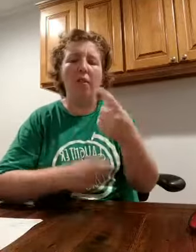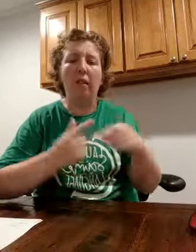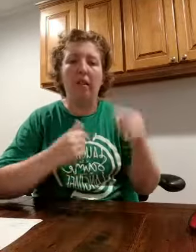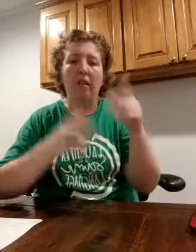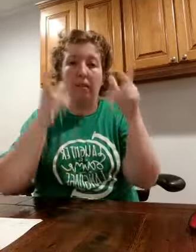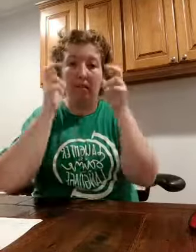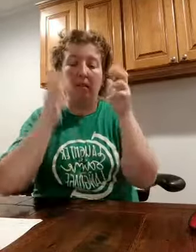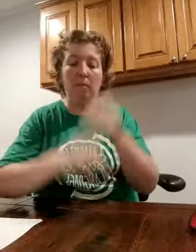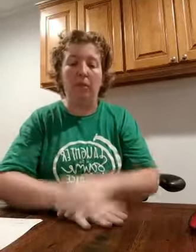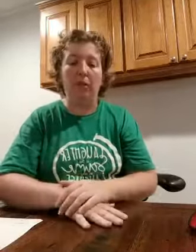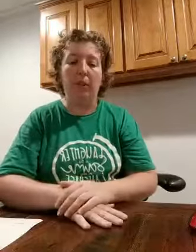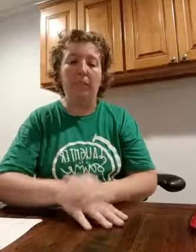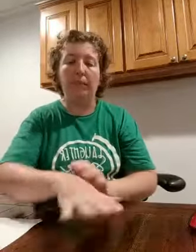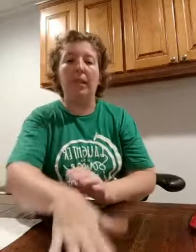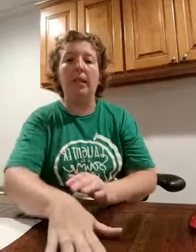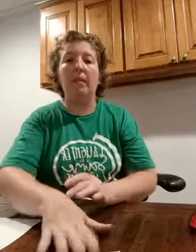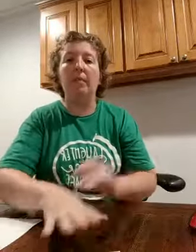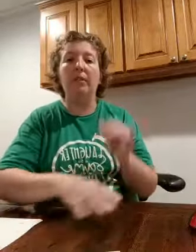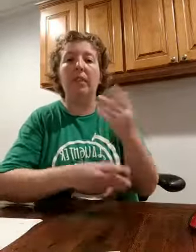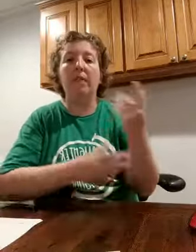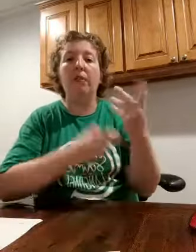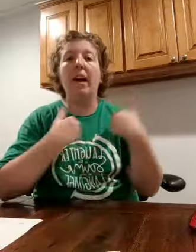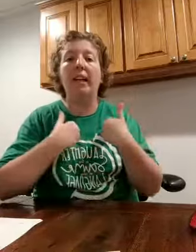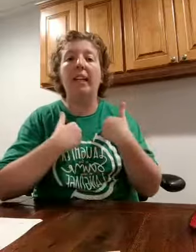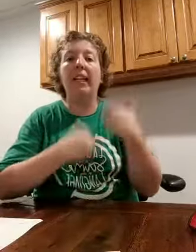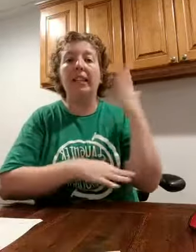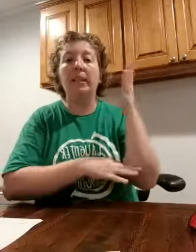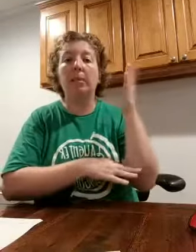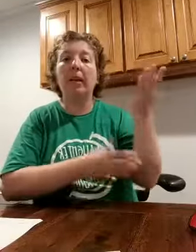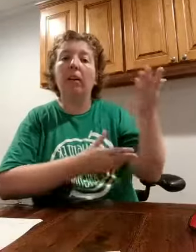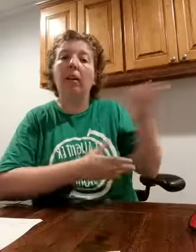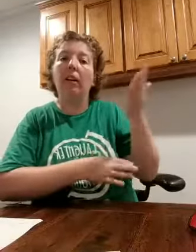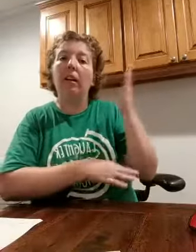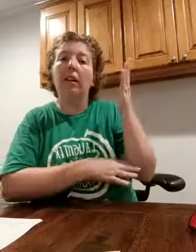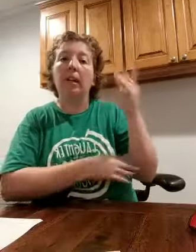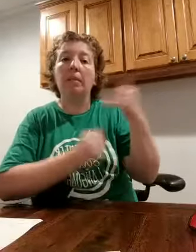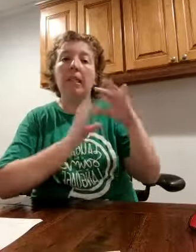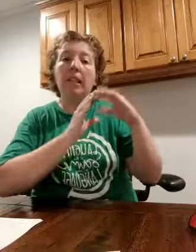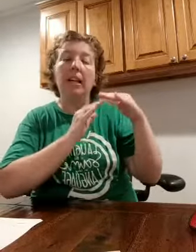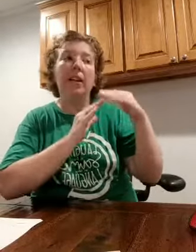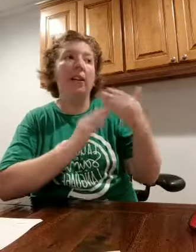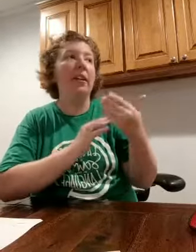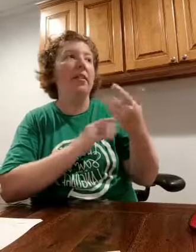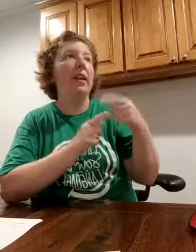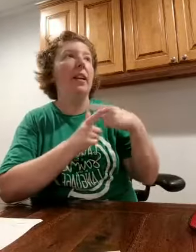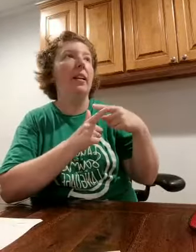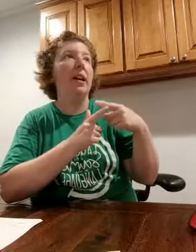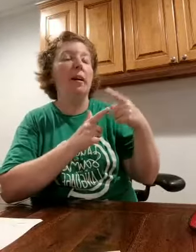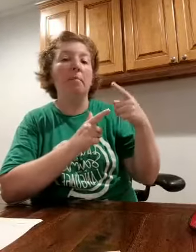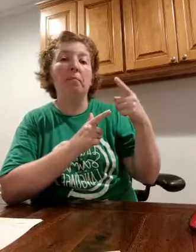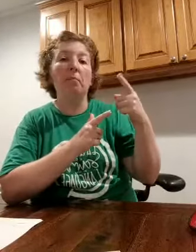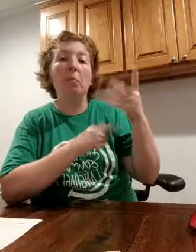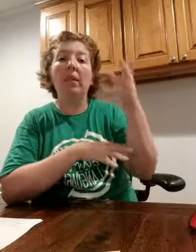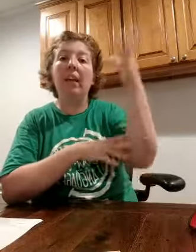than watching. If you've had a guest speaker come to there, then when they